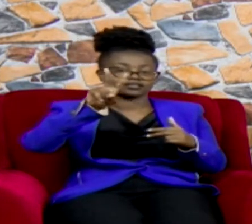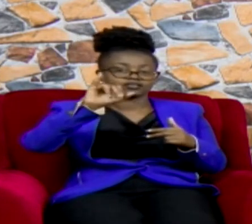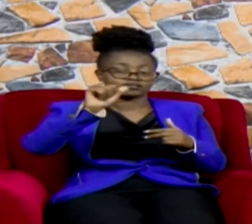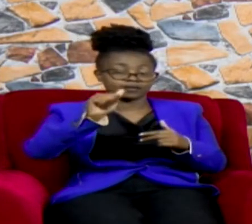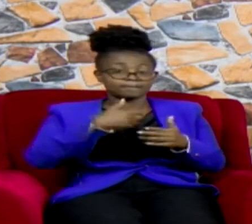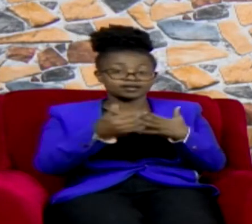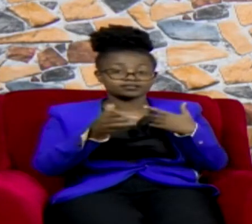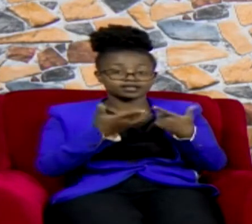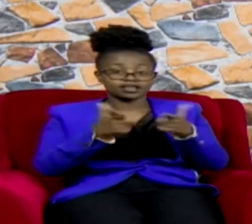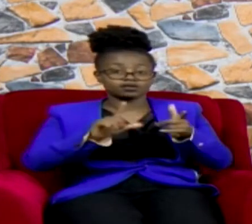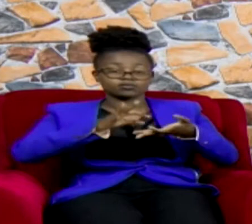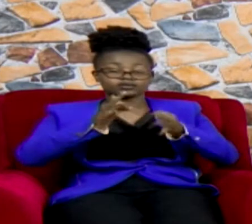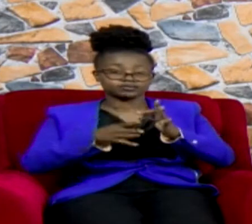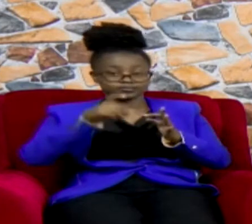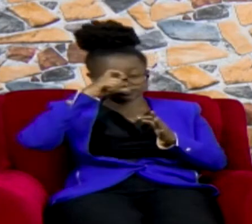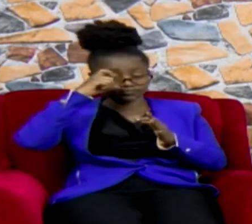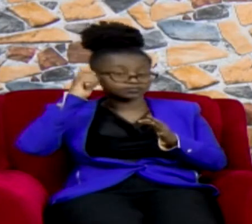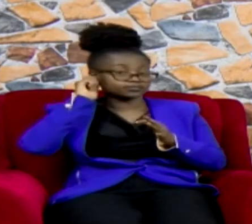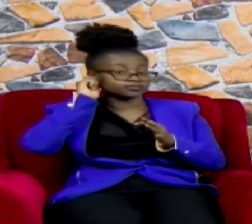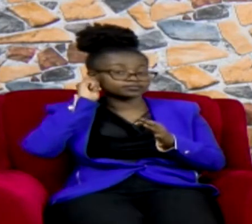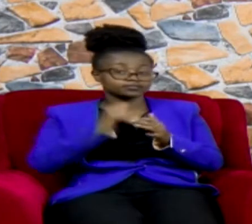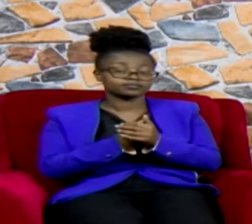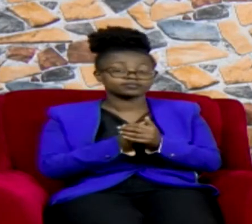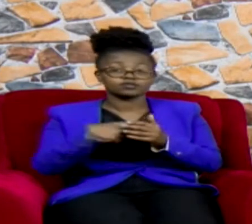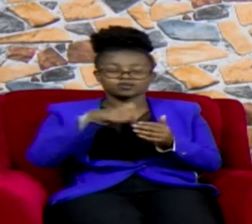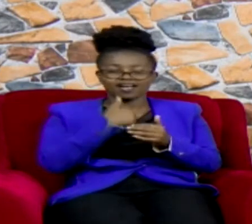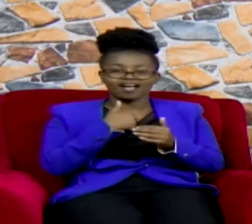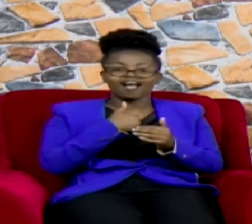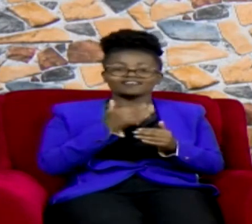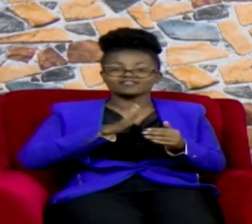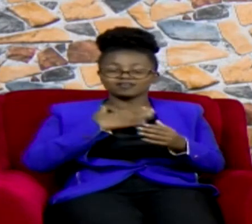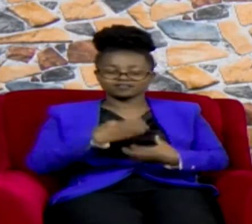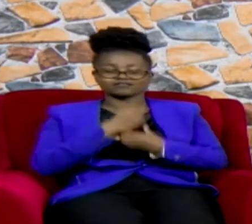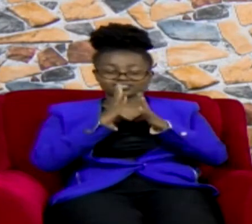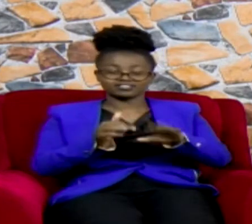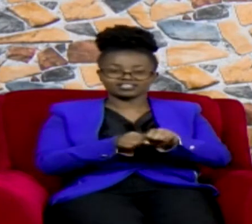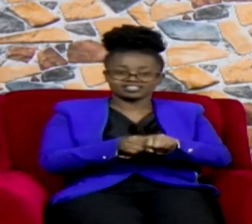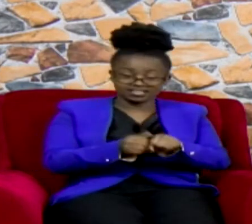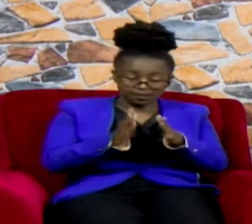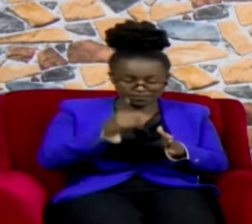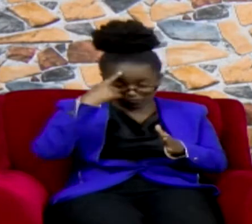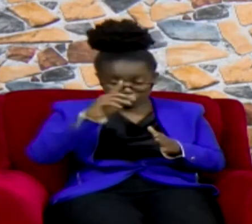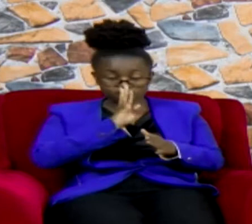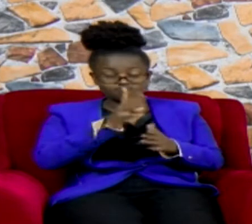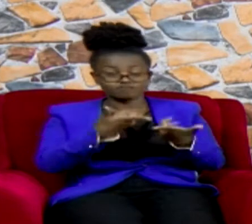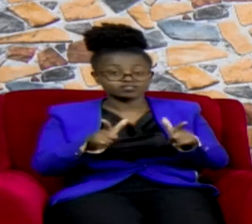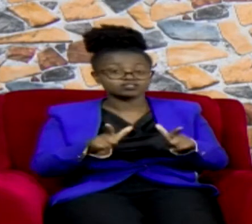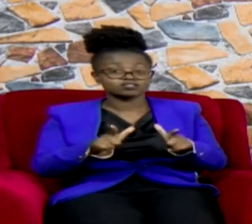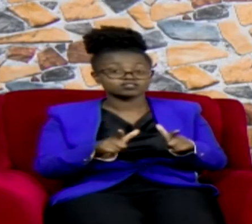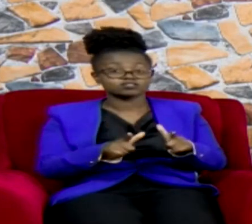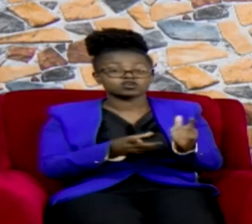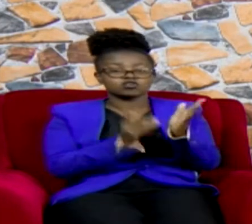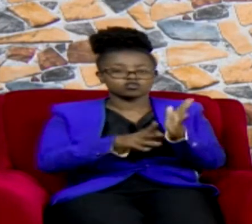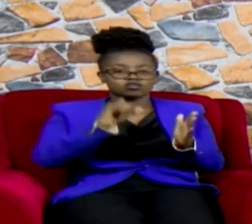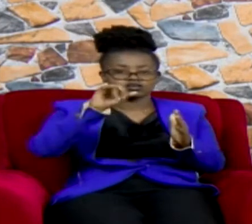us. And my science interpreter is Maureen Maitha. And we still have our guest therapist for speech and language, Mr.